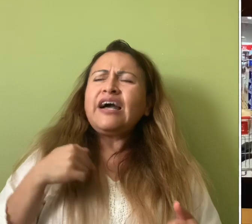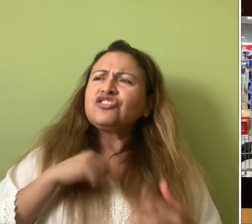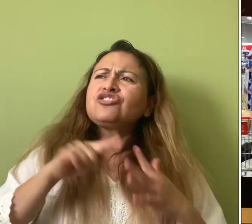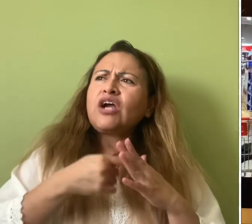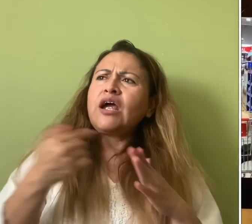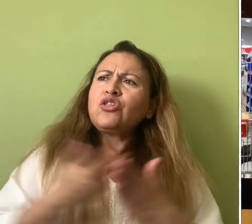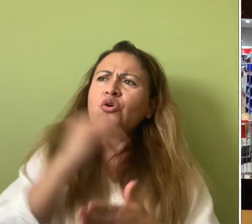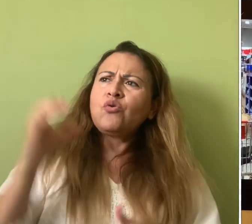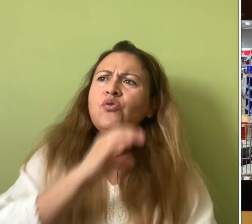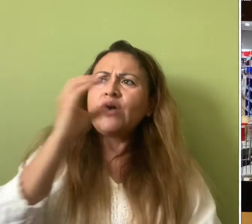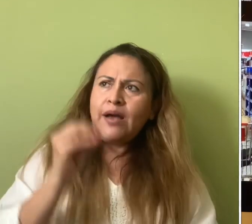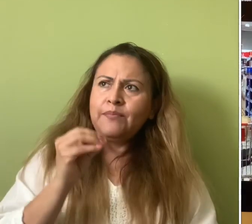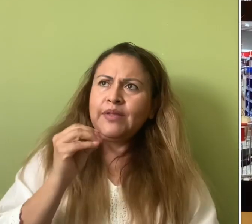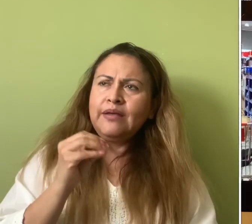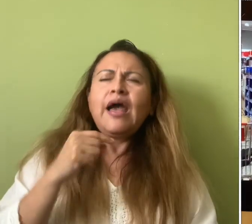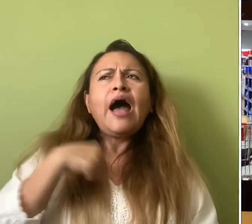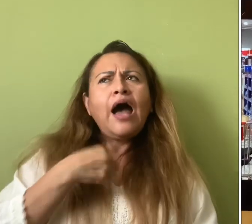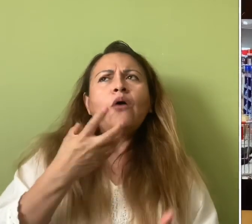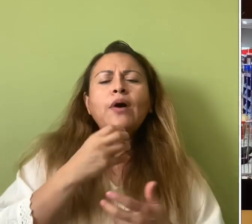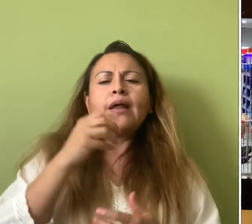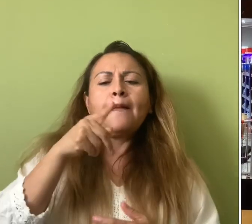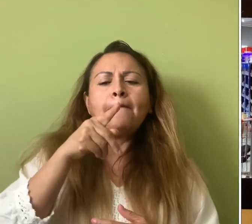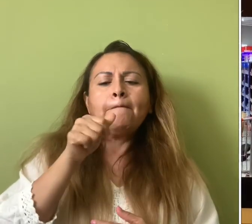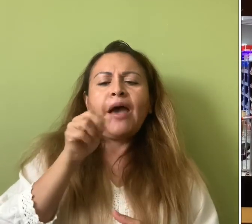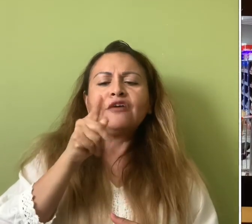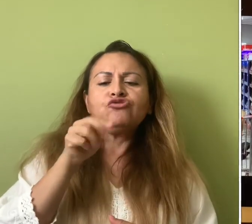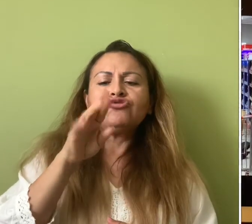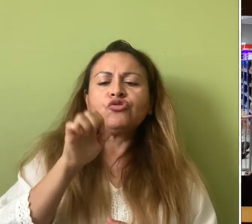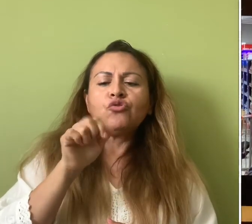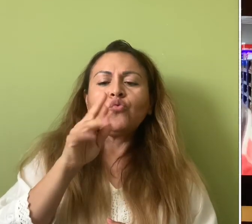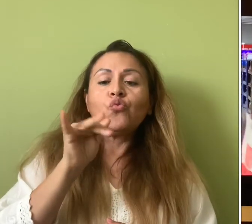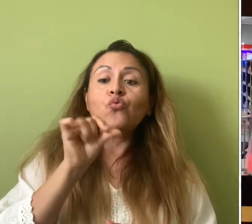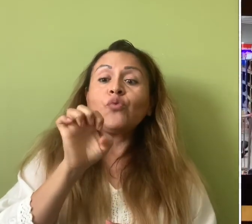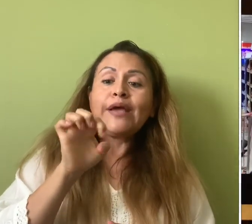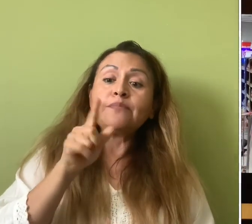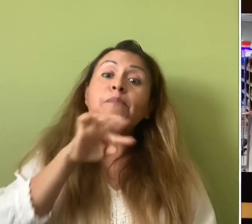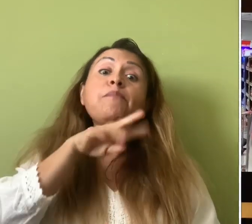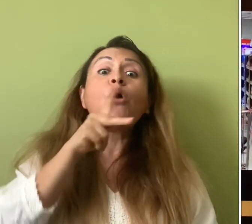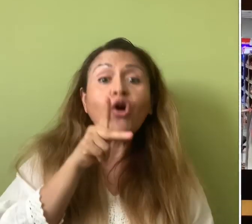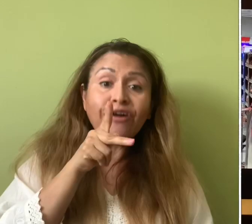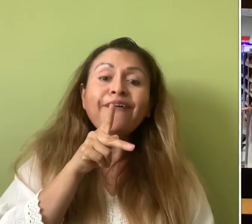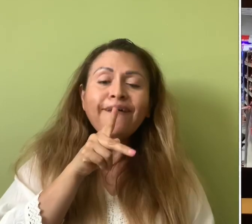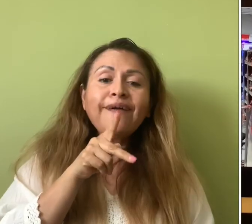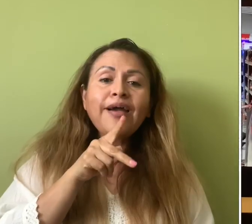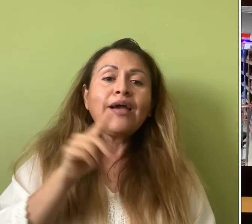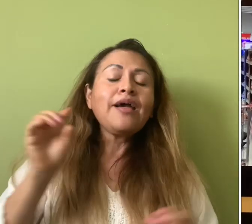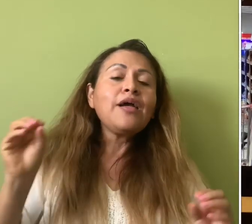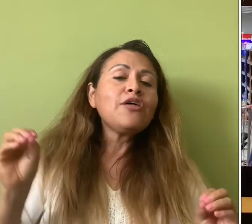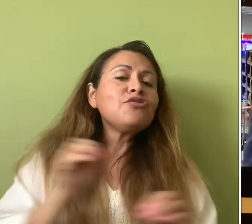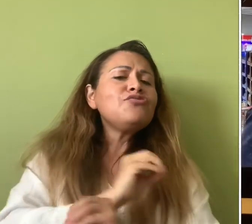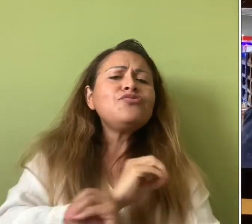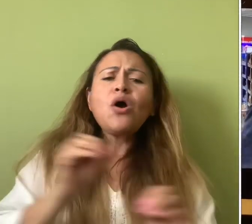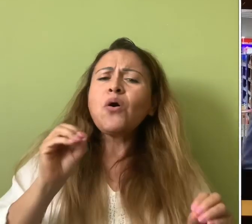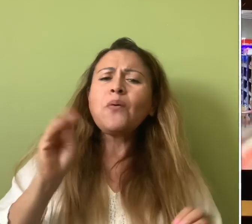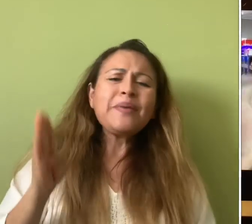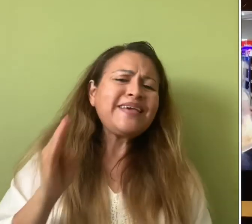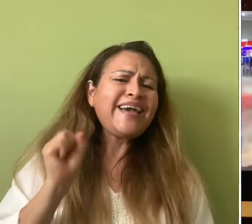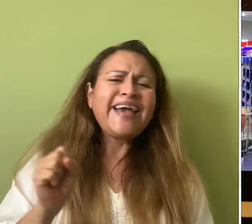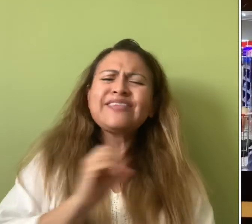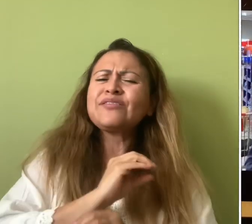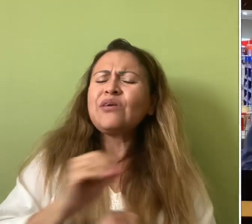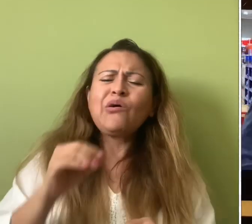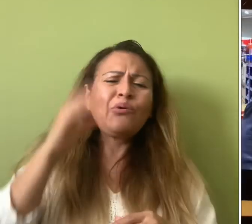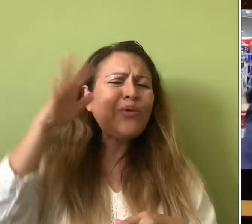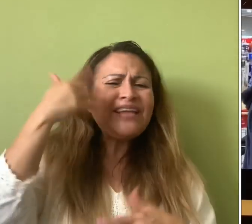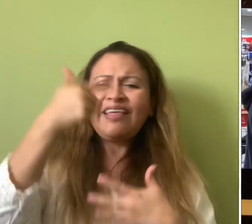2020? What if we just did pasture-raised pork jerky with no sugar, no BS, just all delicious stuff? I mean, that could